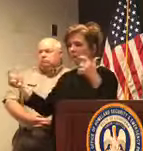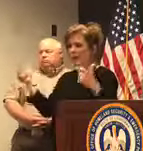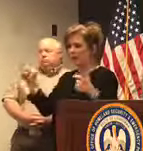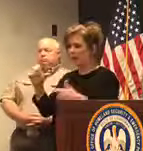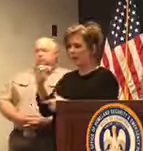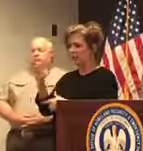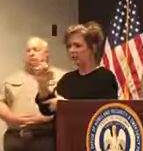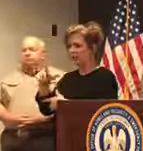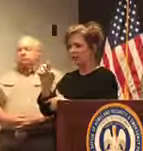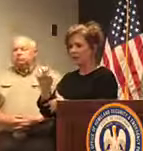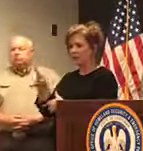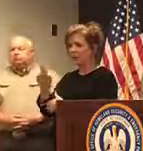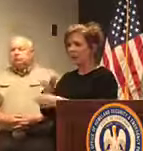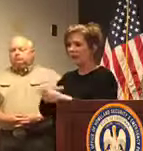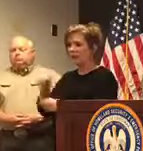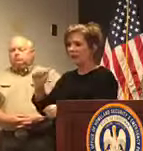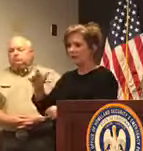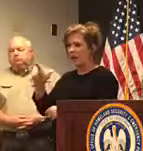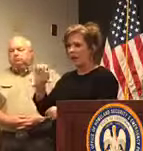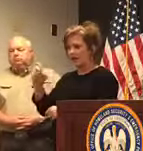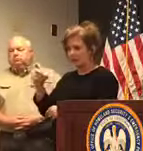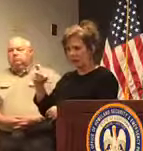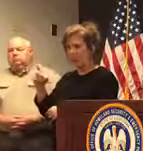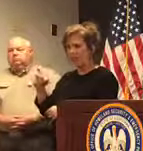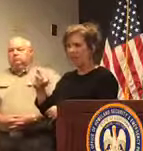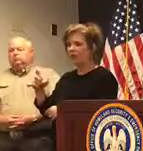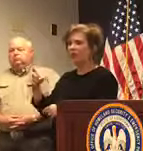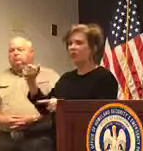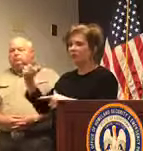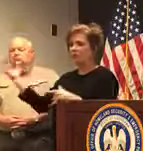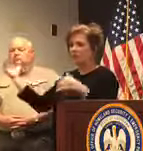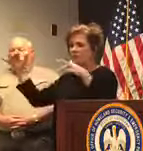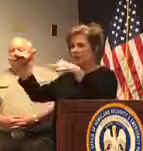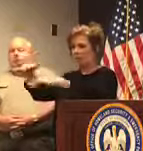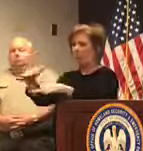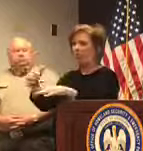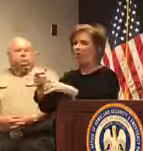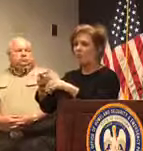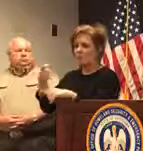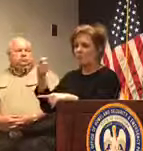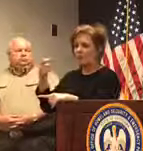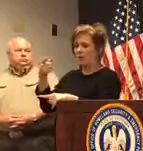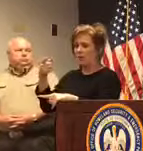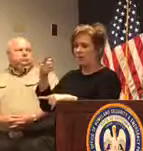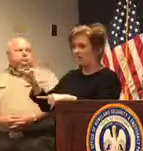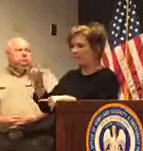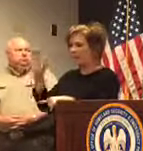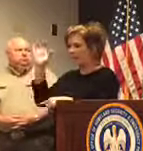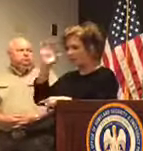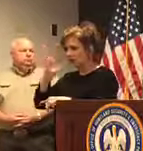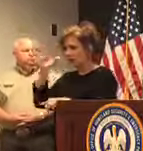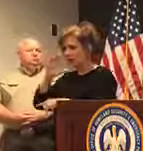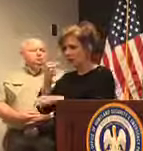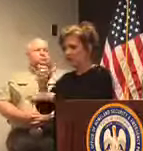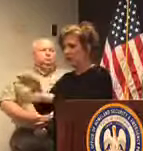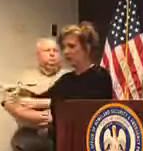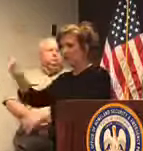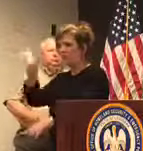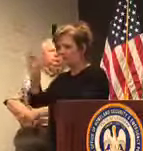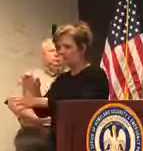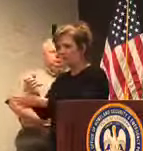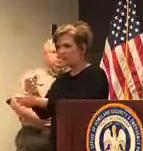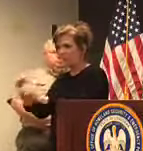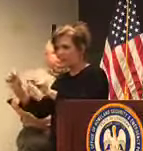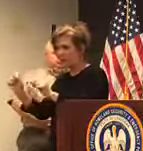receive people that will have to come in from search and rescue or from critical needs. 211 is your